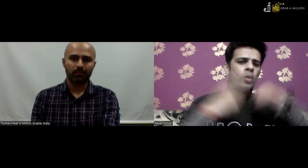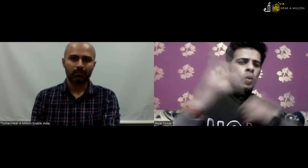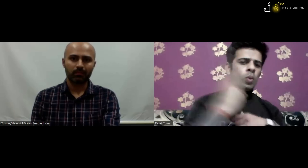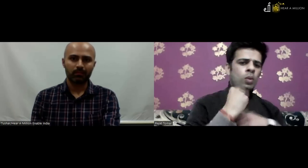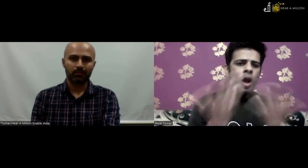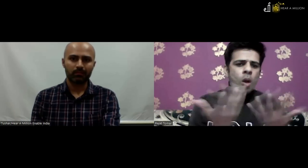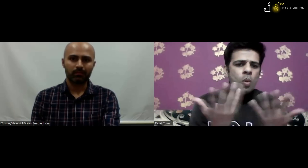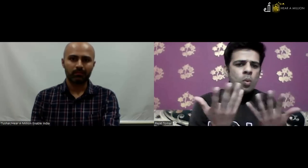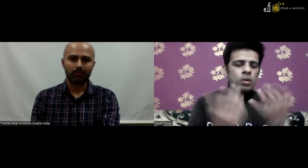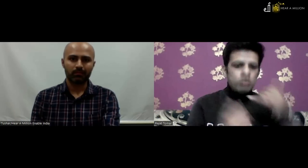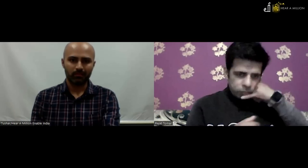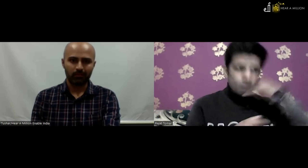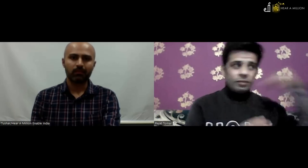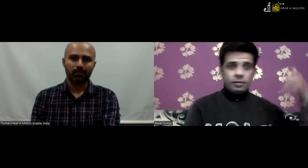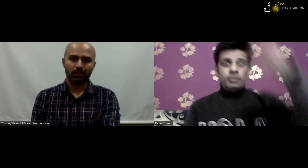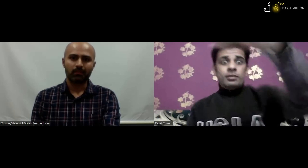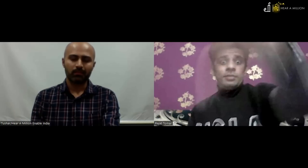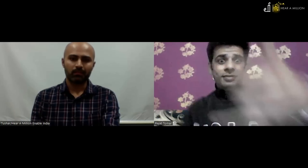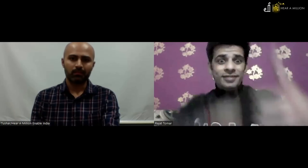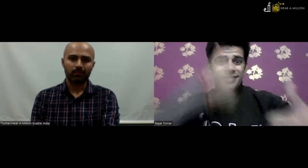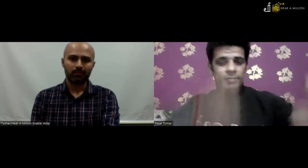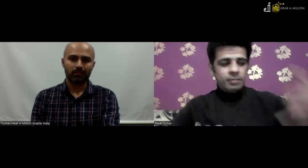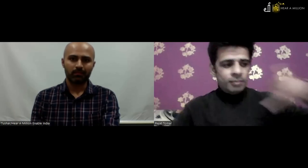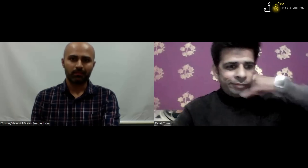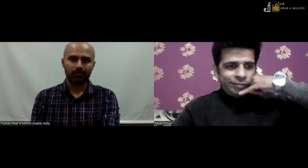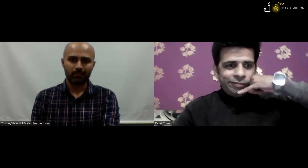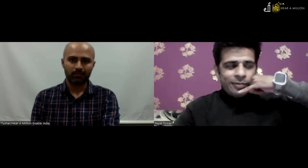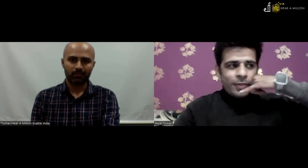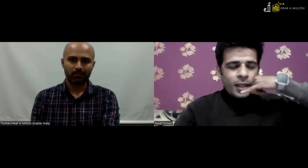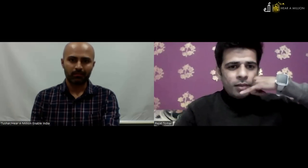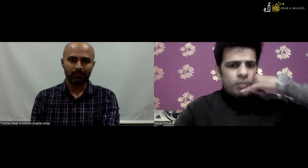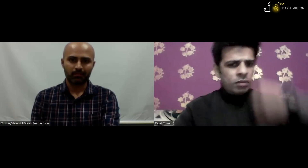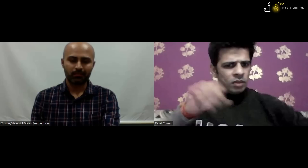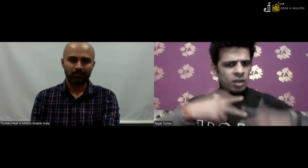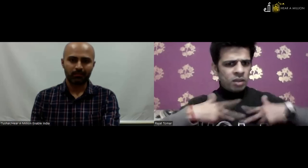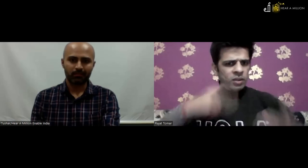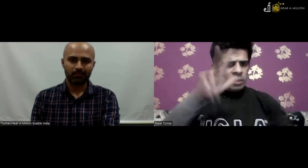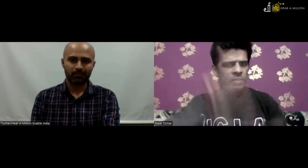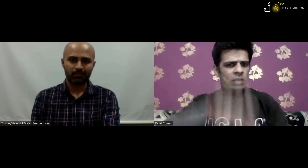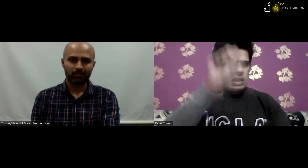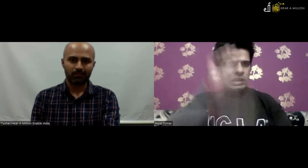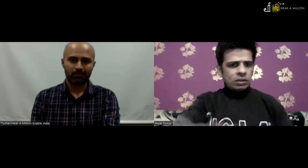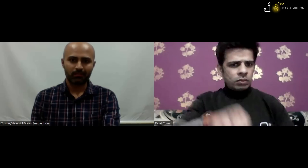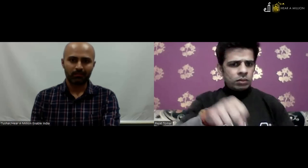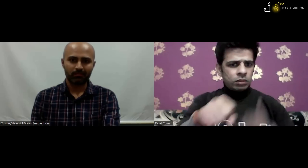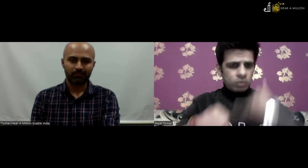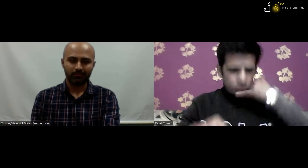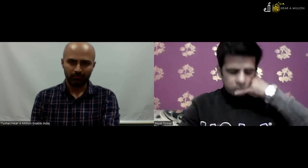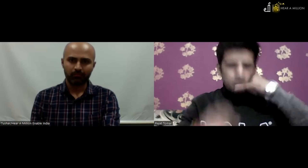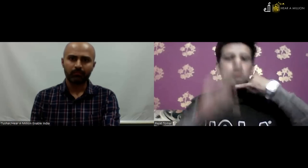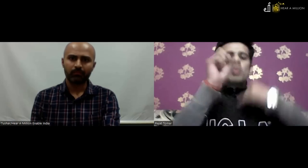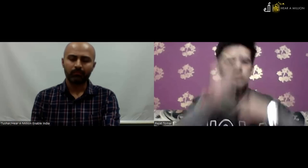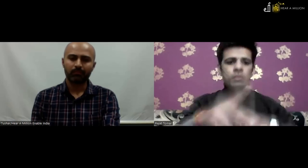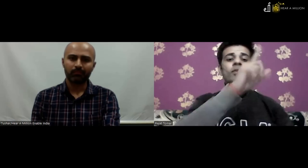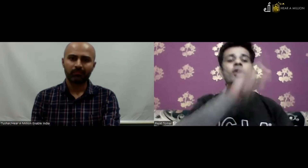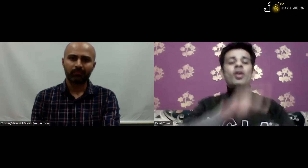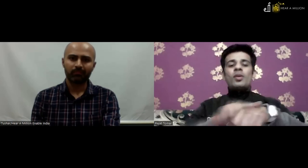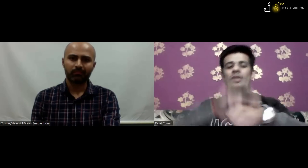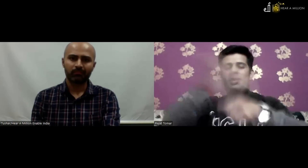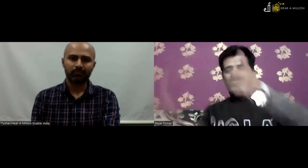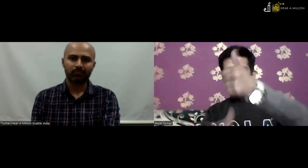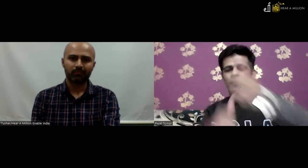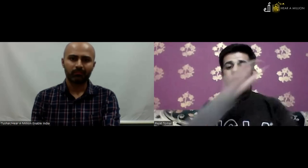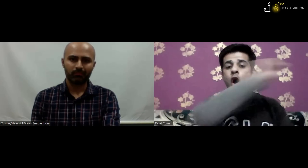my son and talk to that senior that, yeah, the